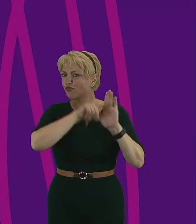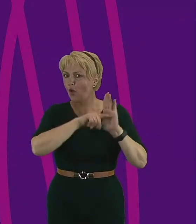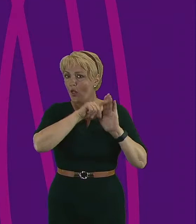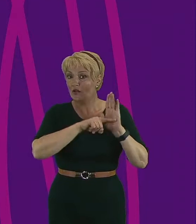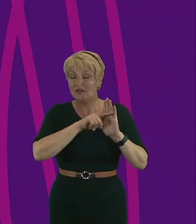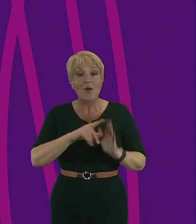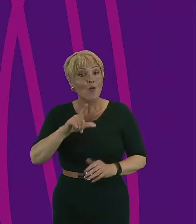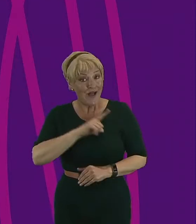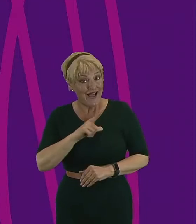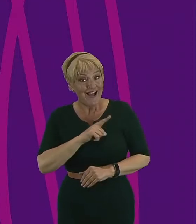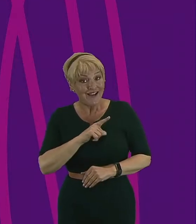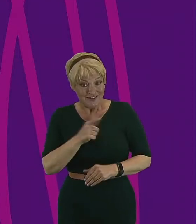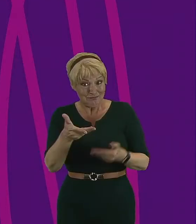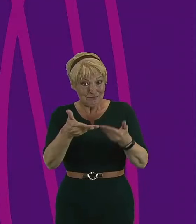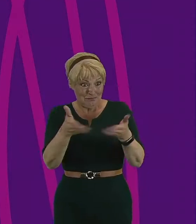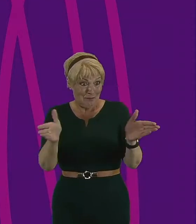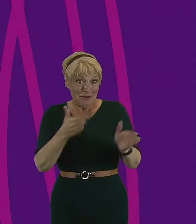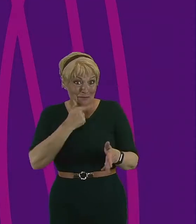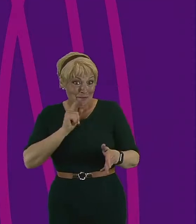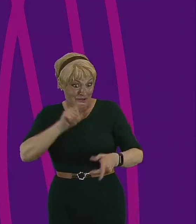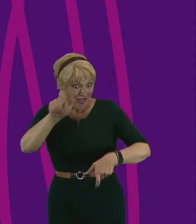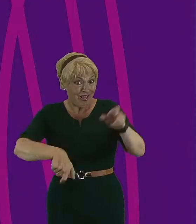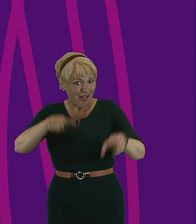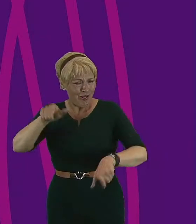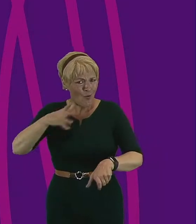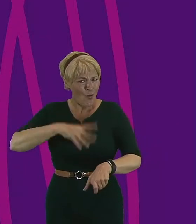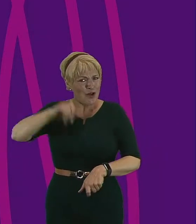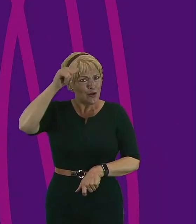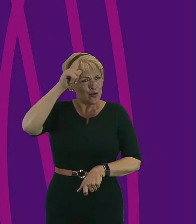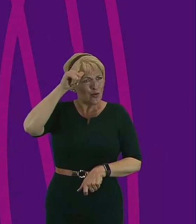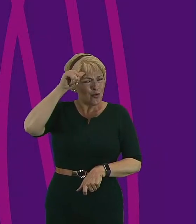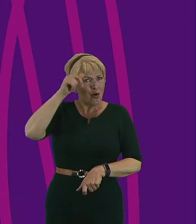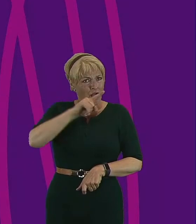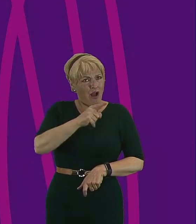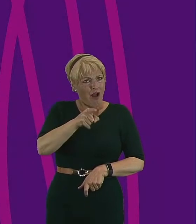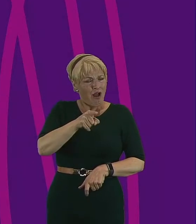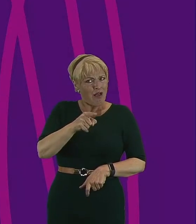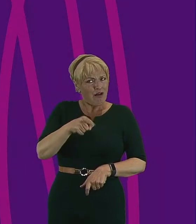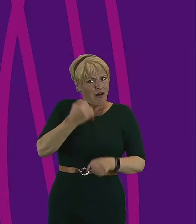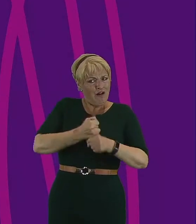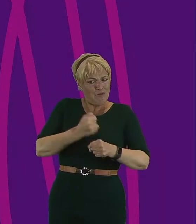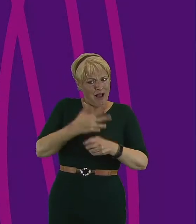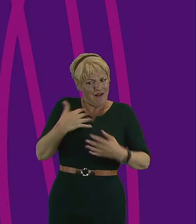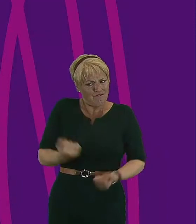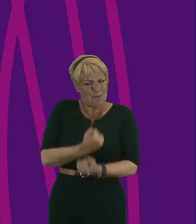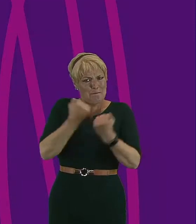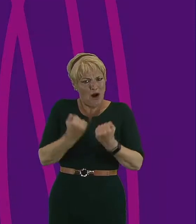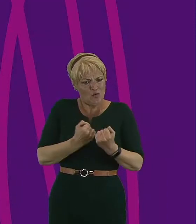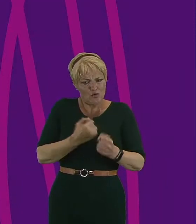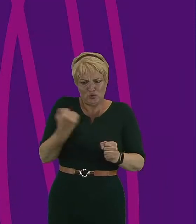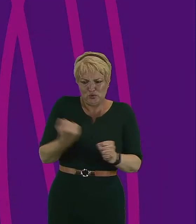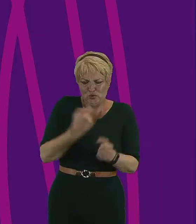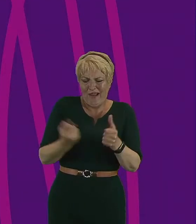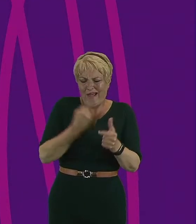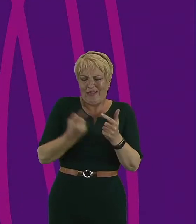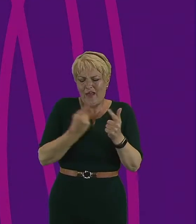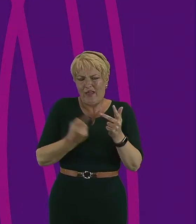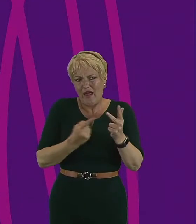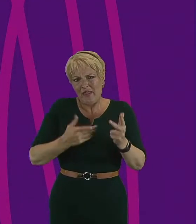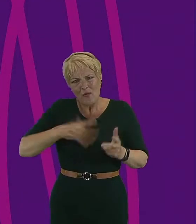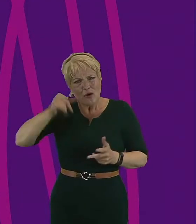to understand the reasons behind these powers and restrictions, how their effectiveness is actually